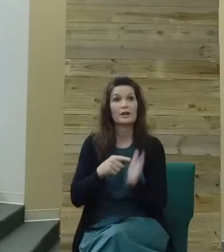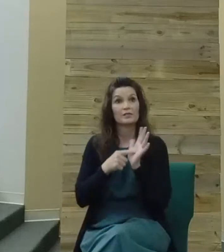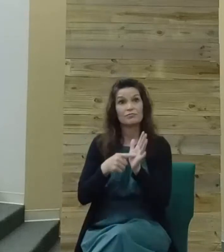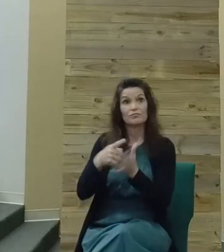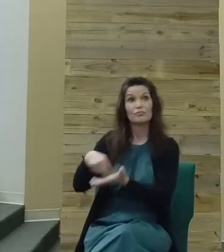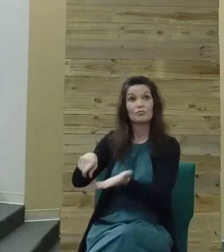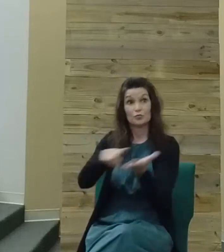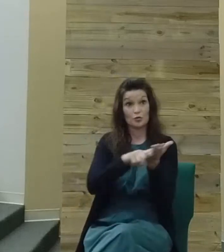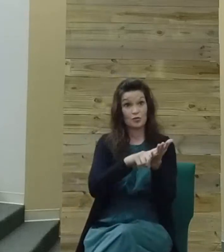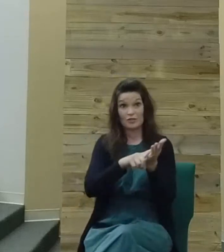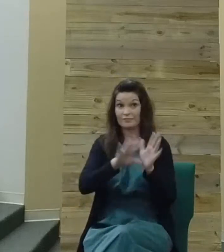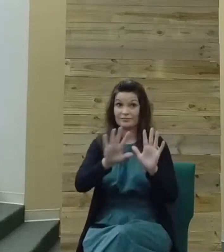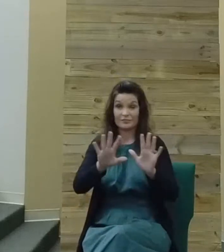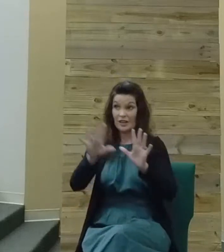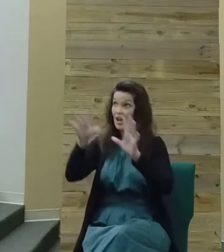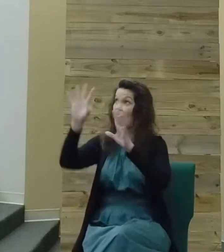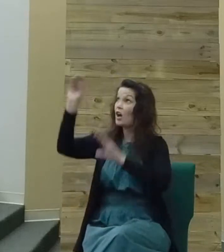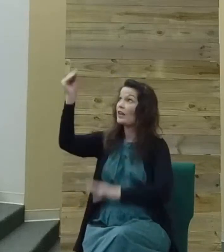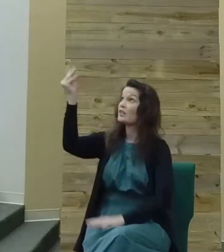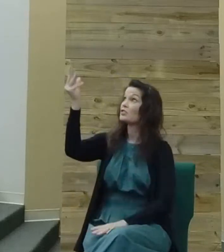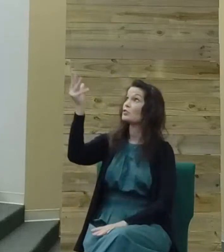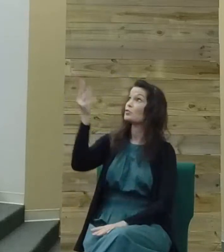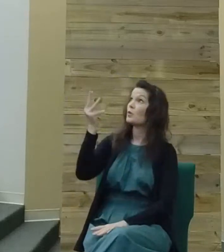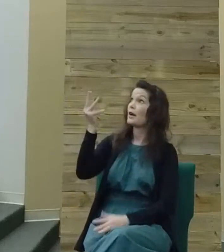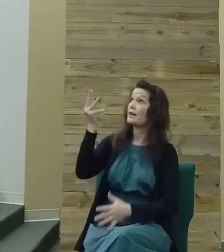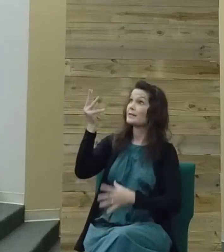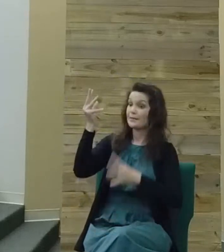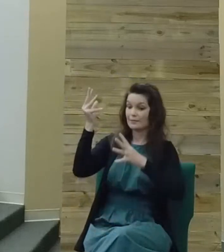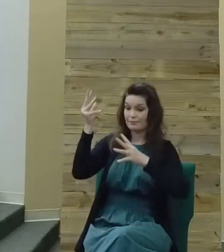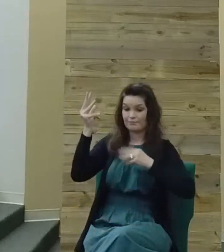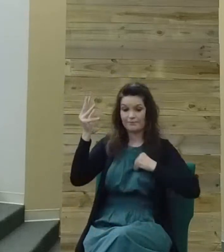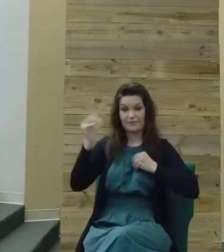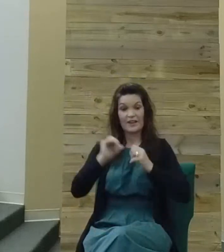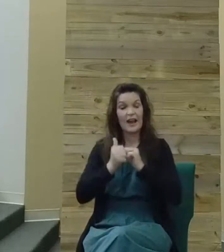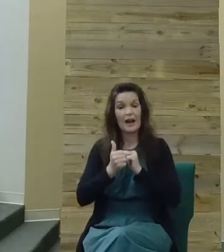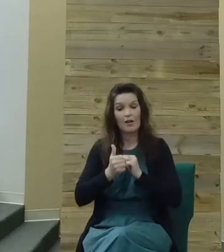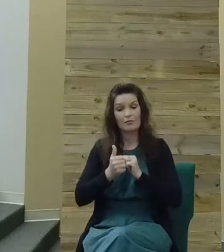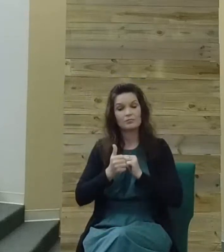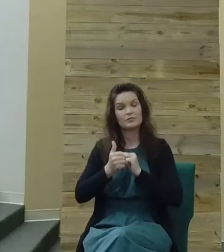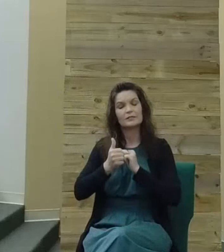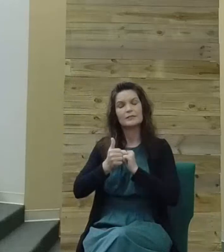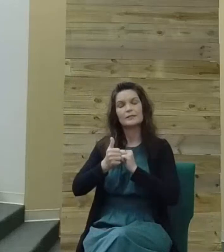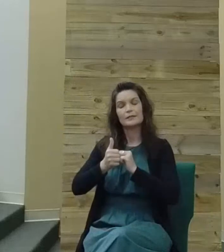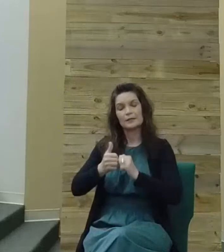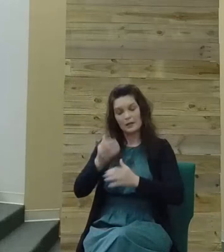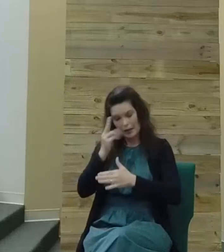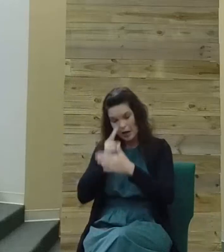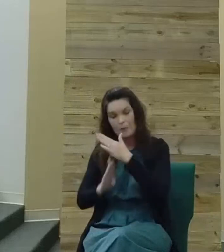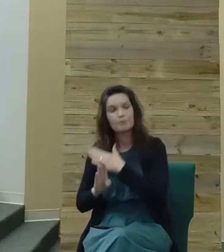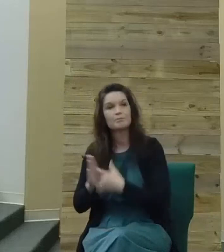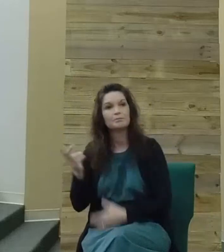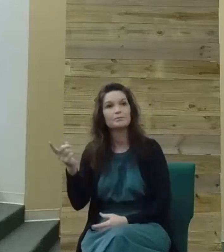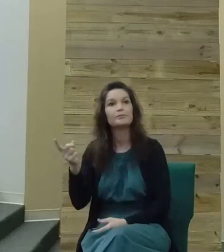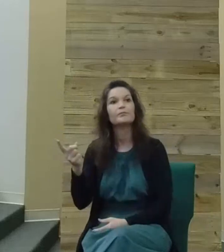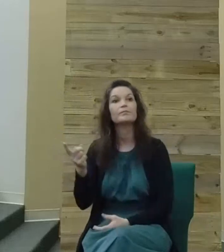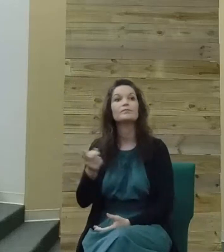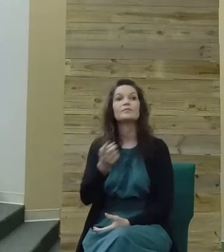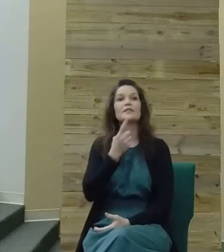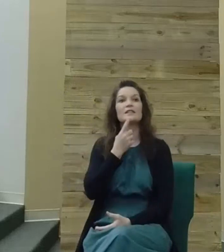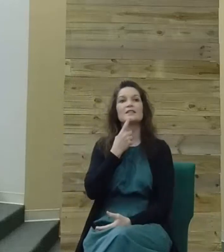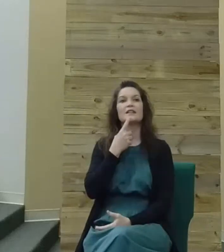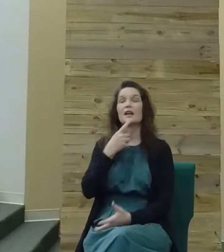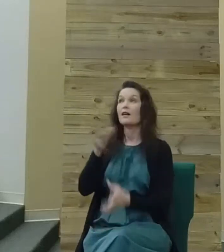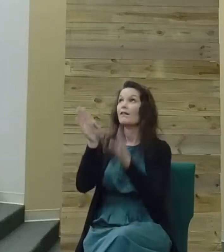don't receive the grace of God in vain. For he says, at an acceptable time,